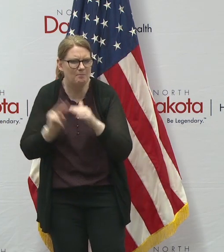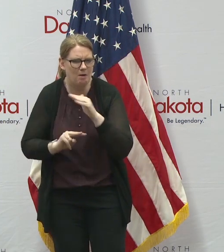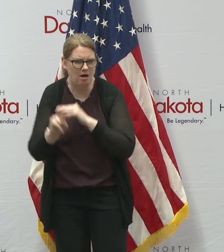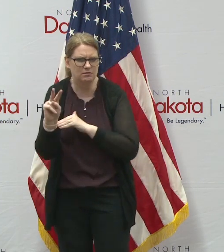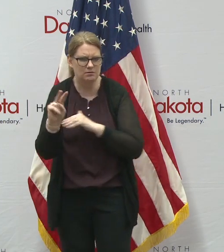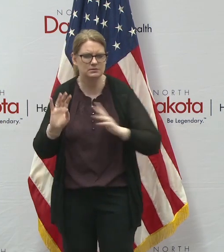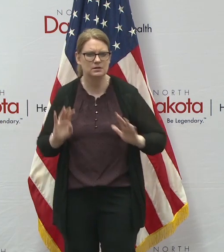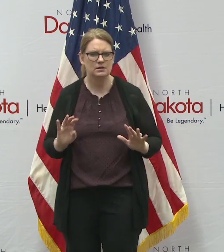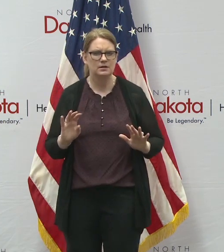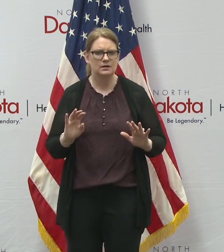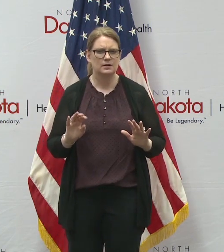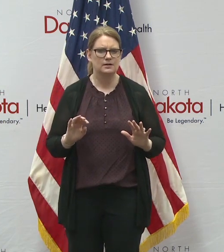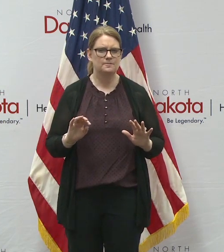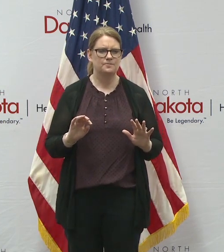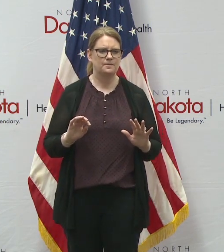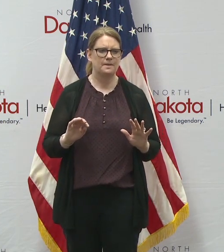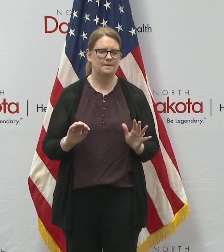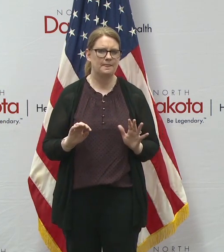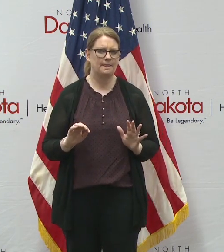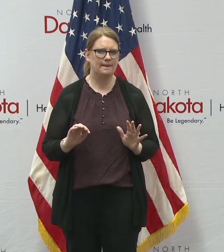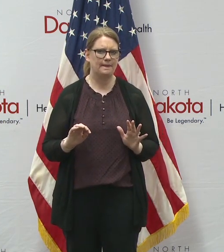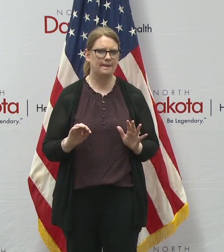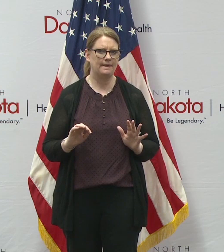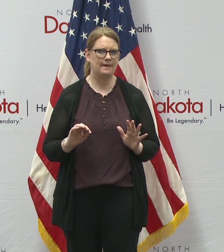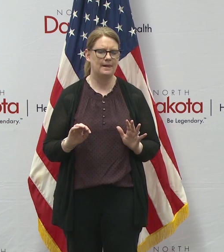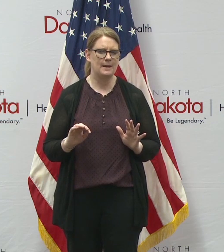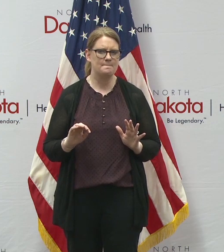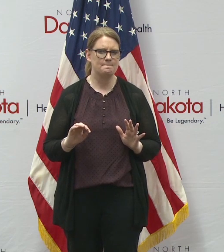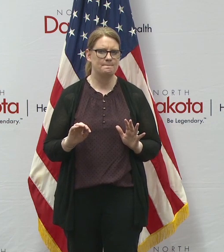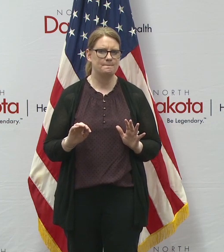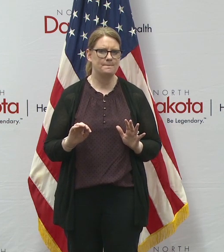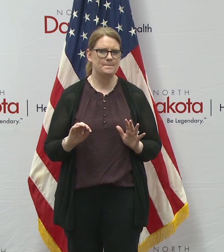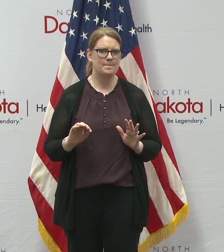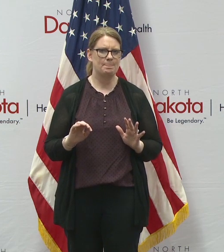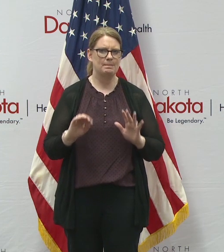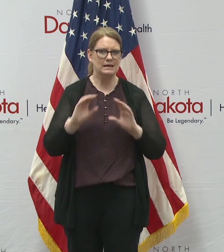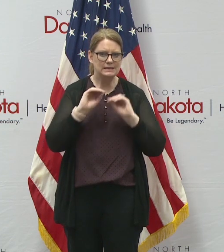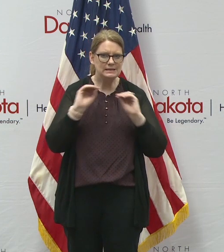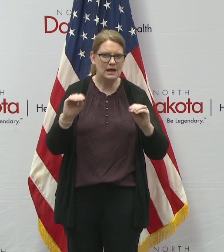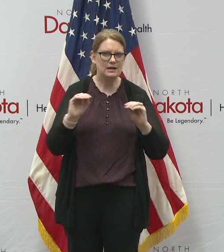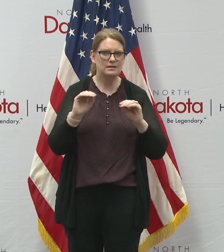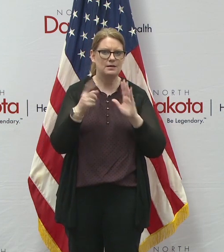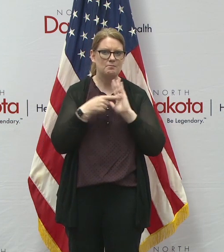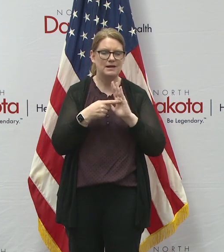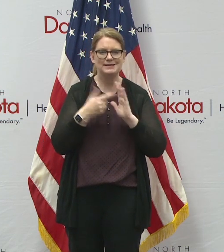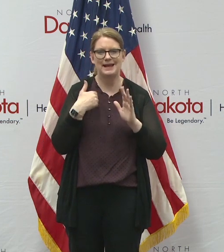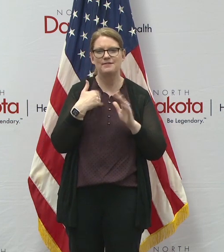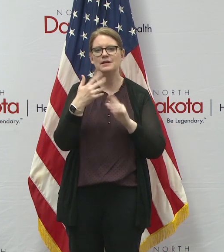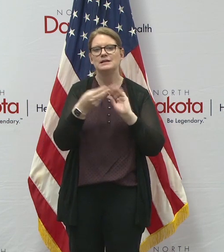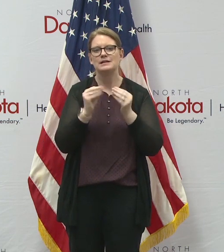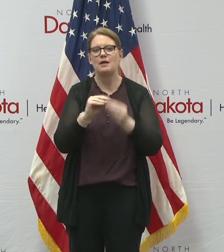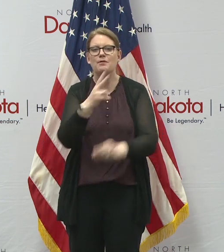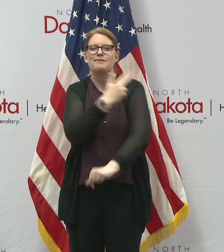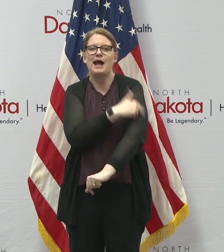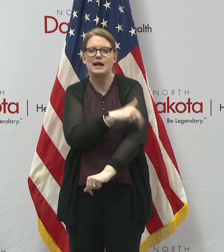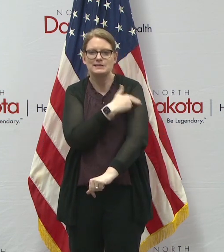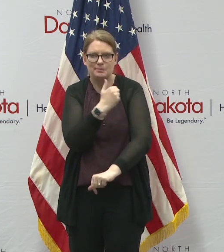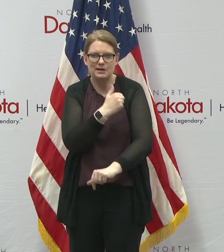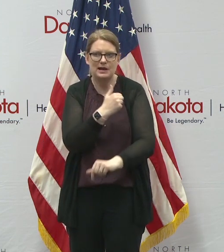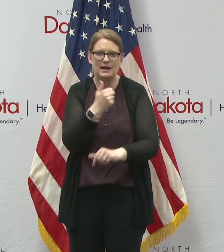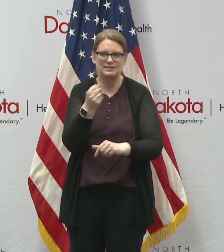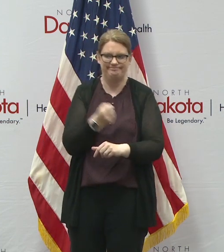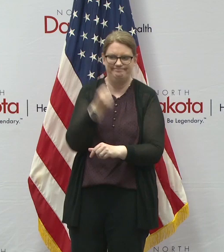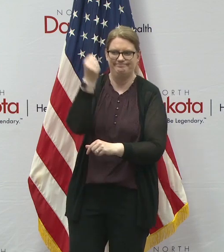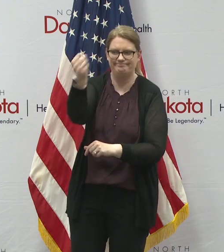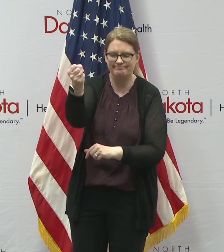of the things that none of those models have is how many people that are actually hospitalized today, which is the number we let off with yesterday and today.